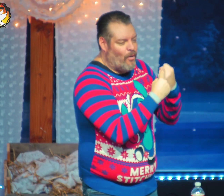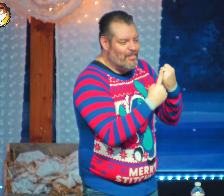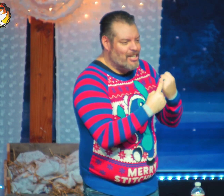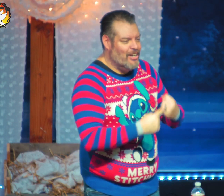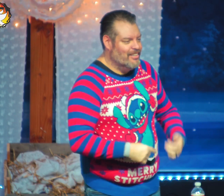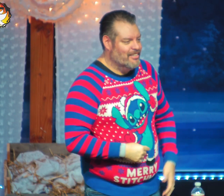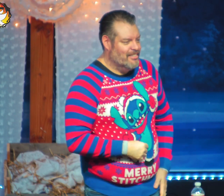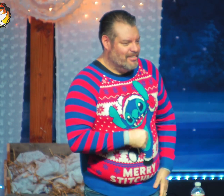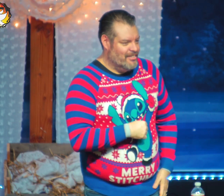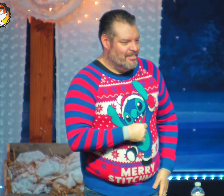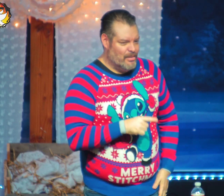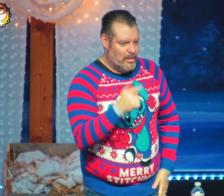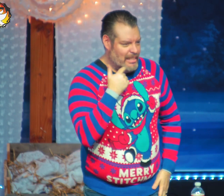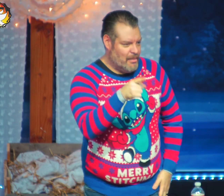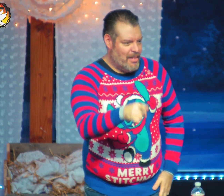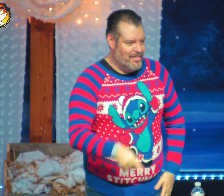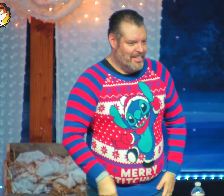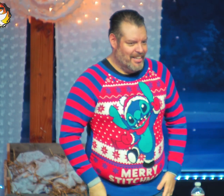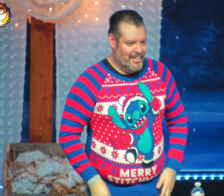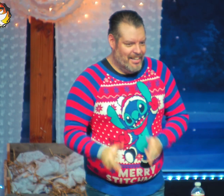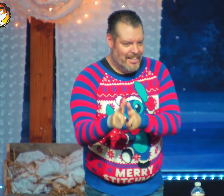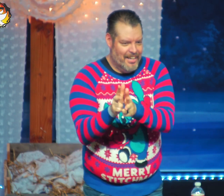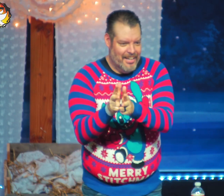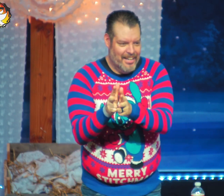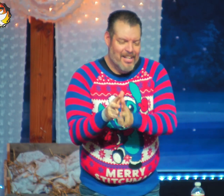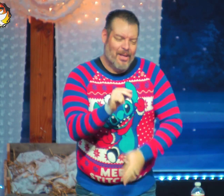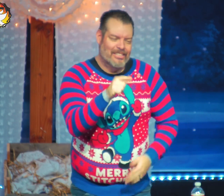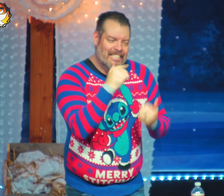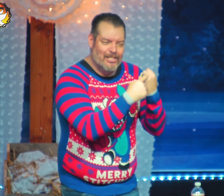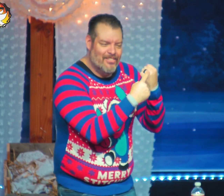Today, there are idiot drivers out there.